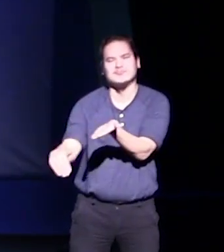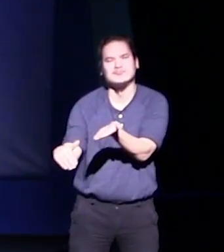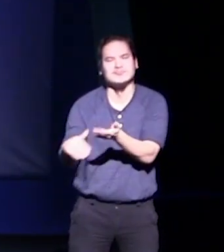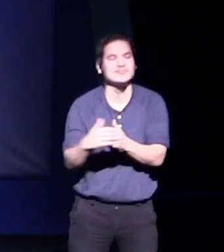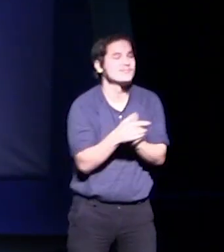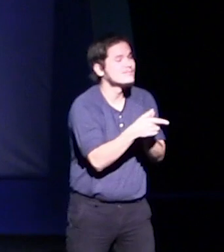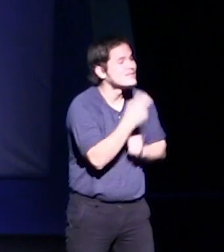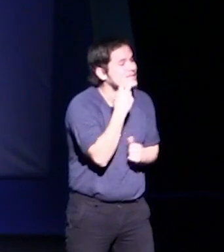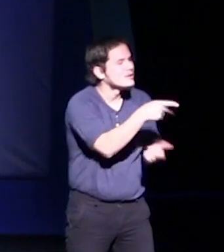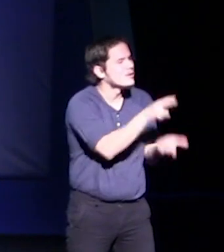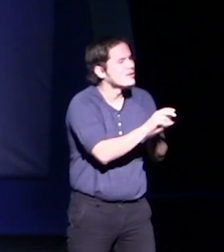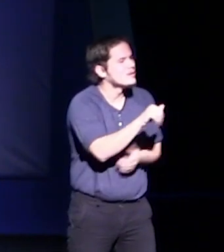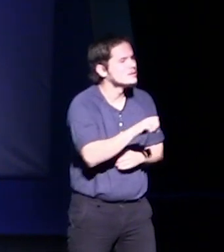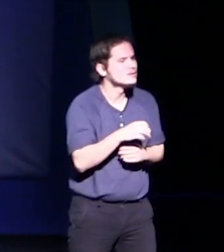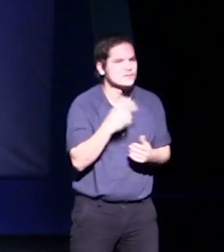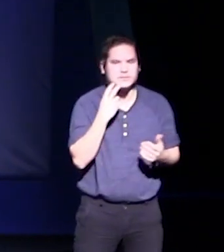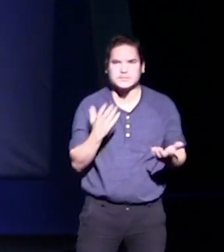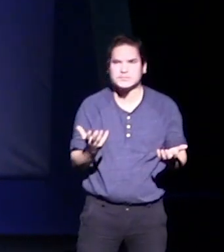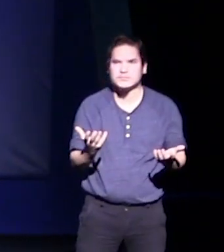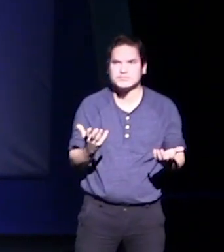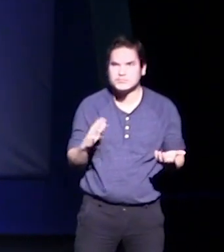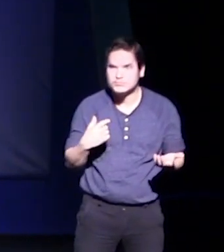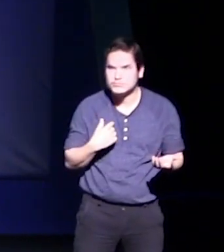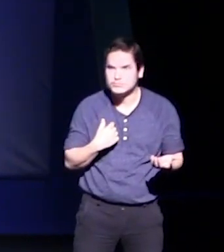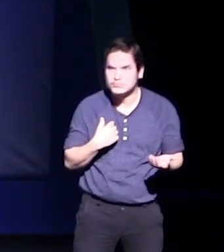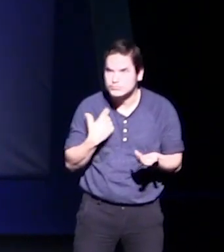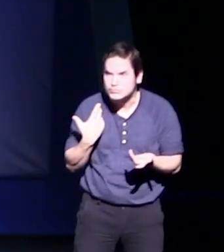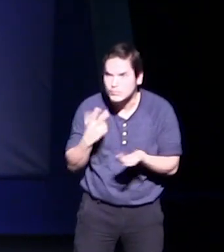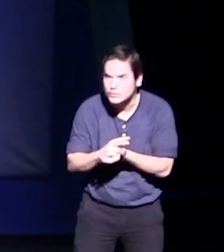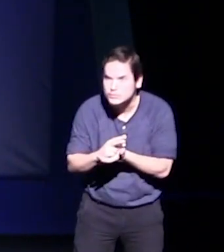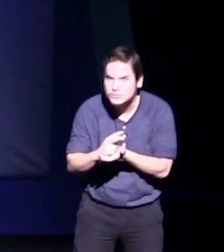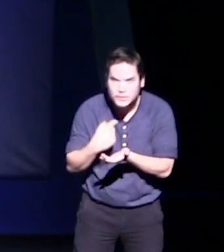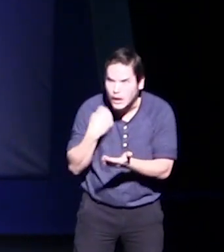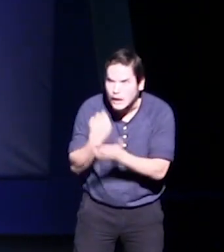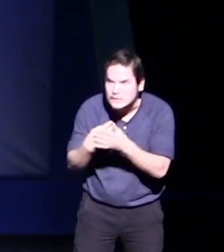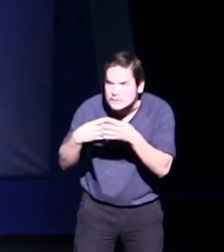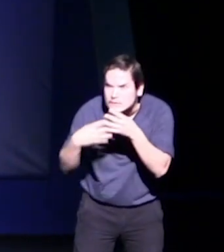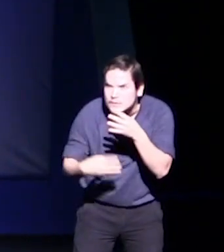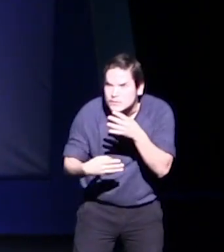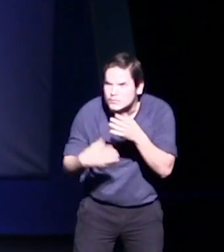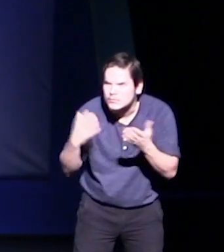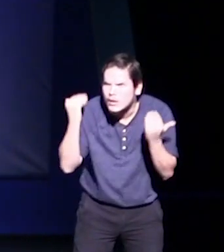the jury decided to acquit the driver, that it's lost.